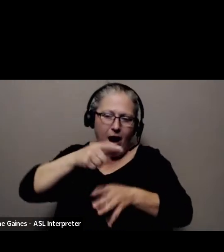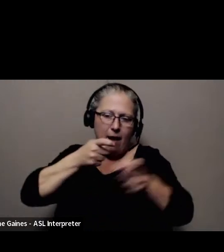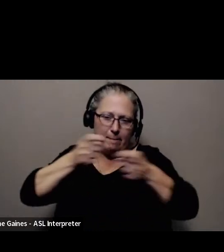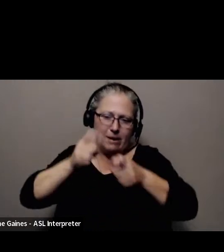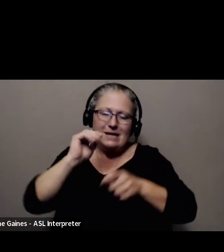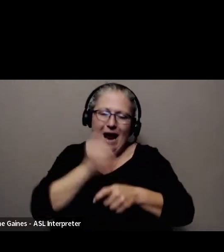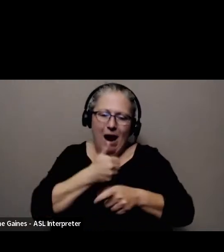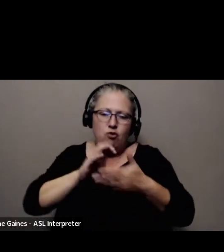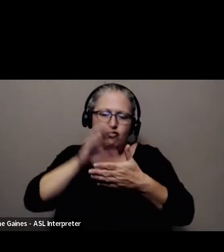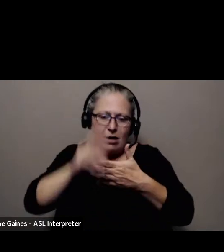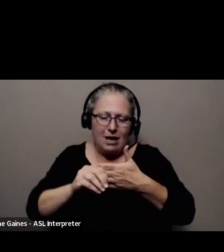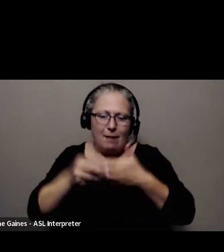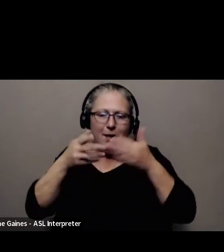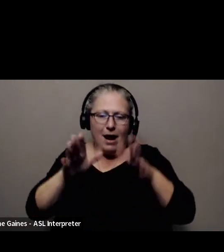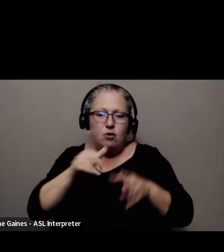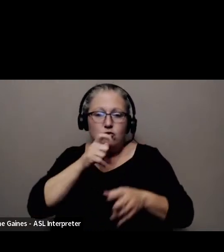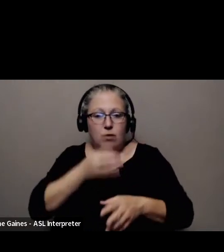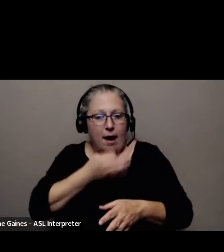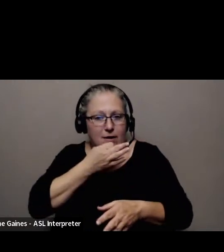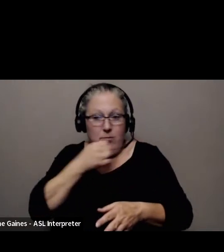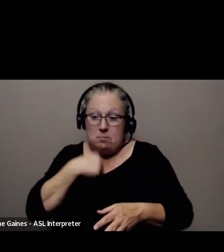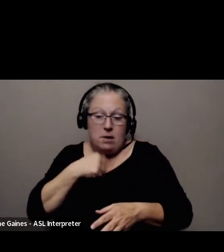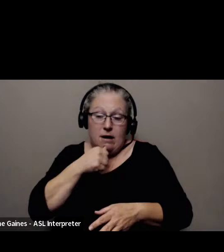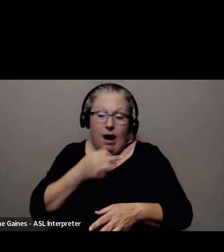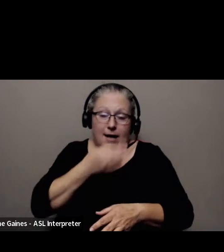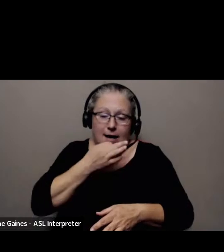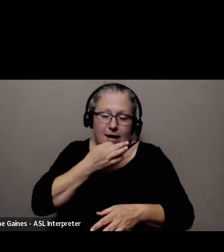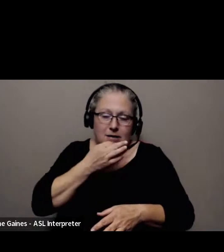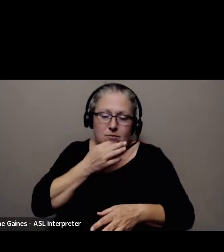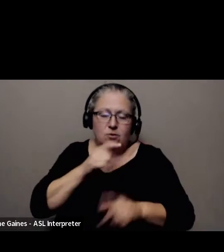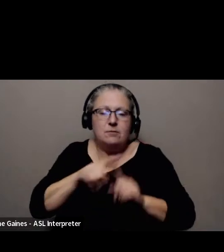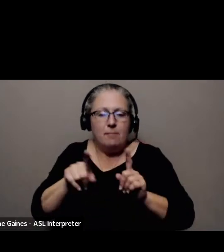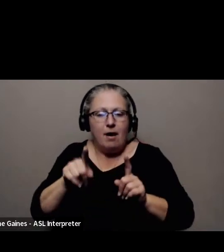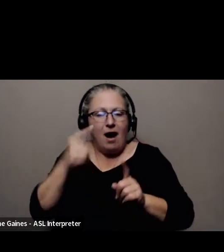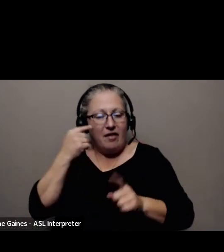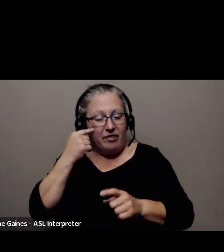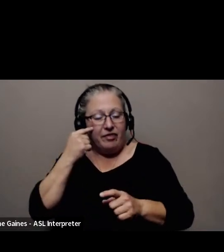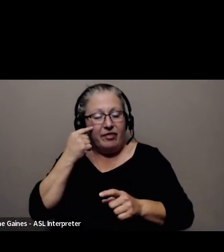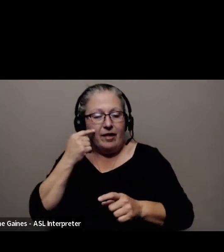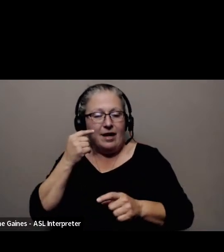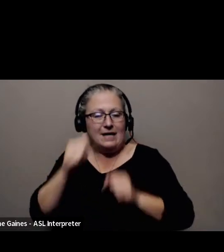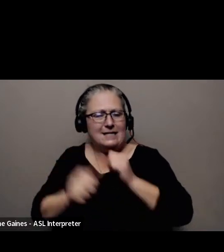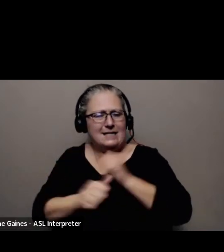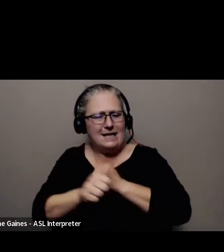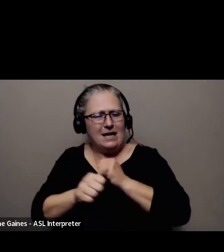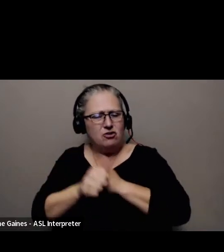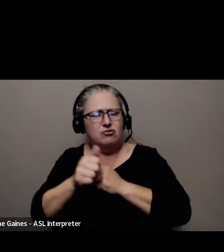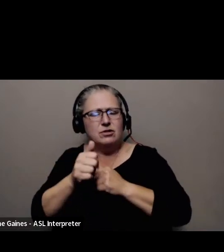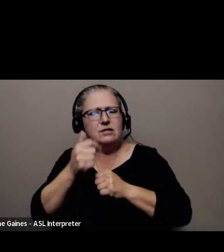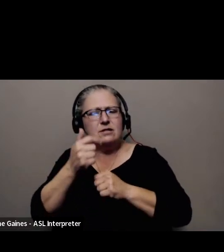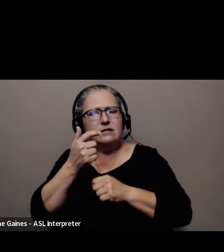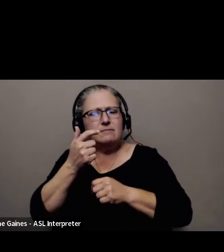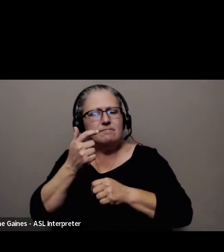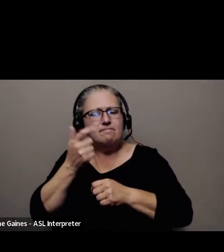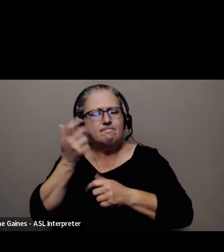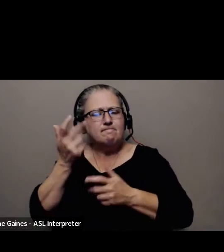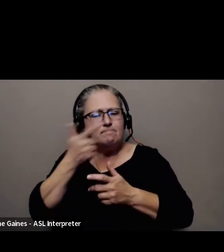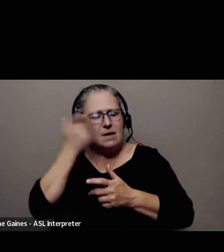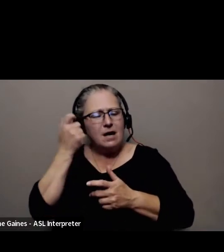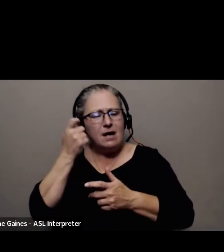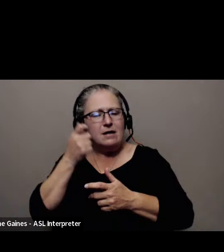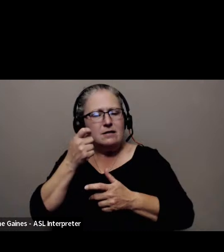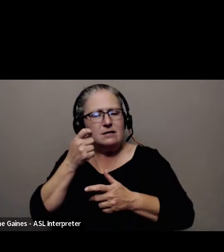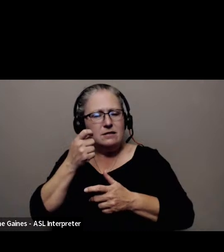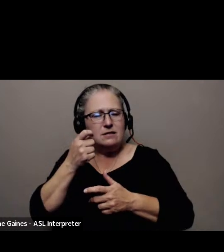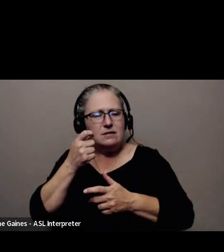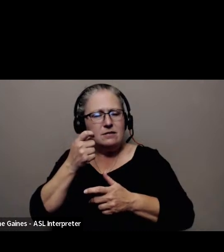the curriculum, let the experts, and I'm not an expert certainly, but I think it's a dangerous precedent because it does